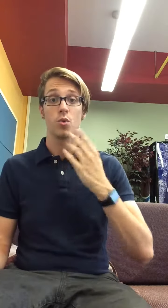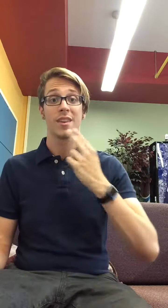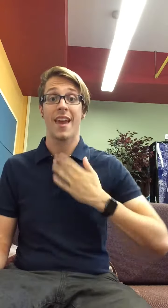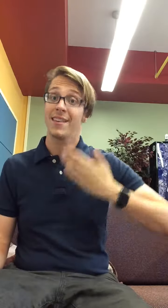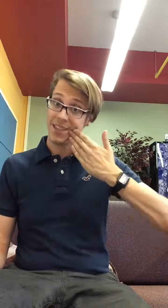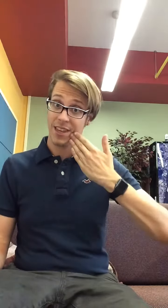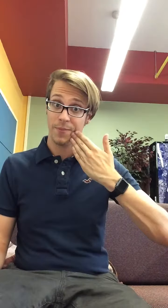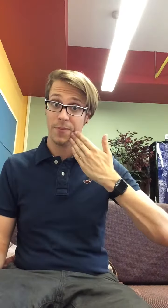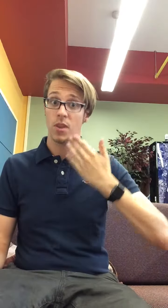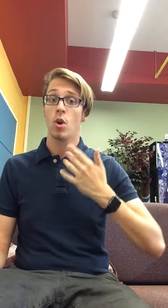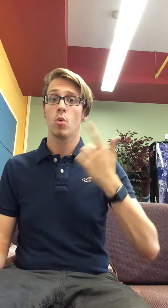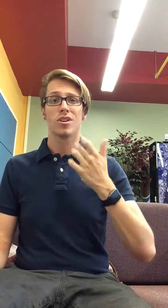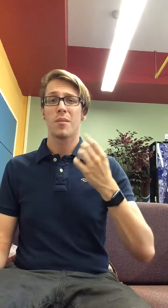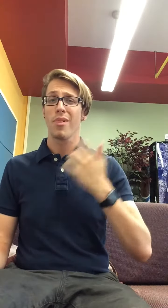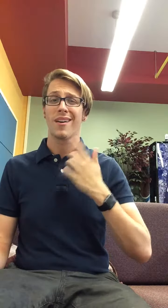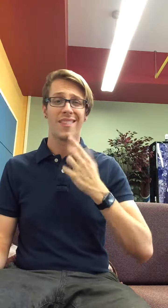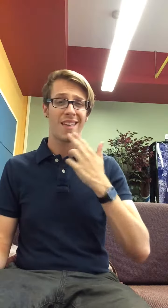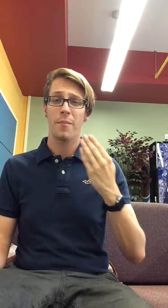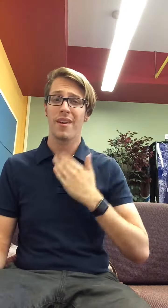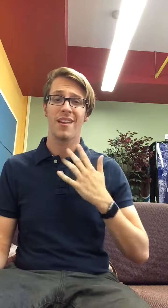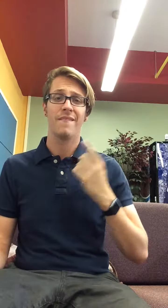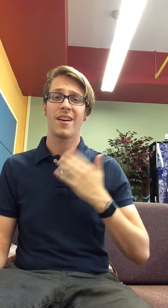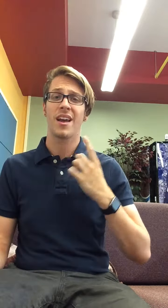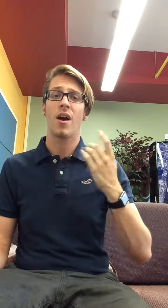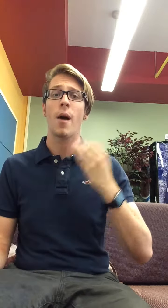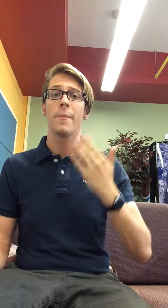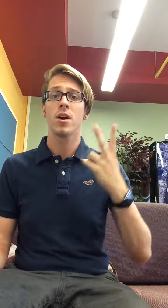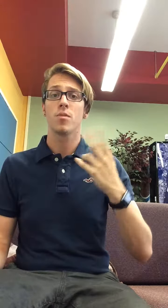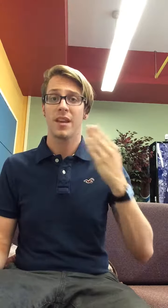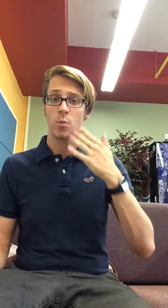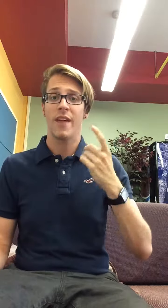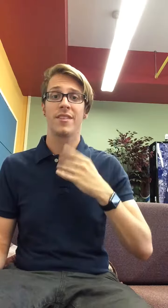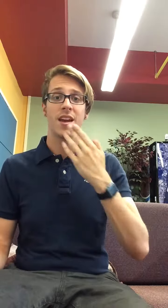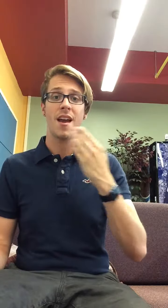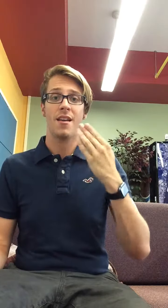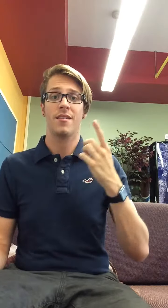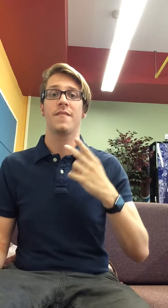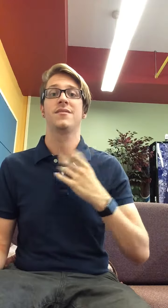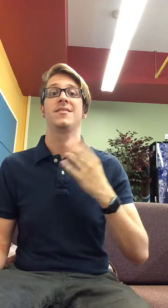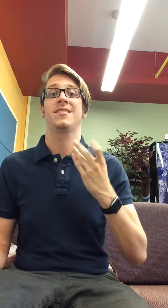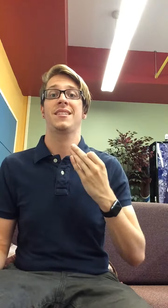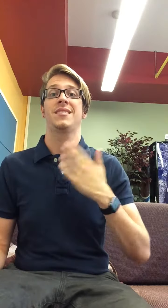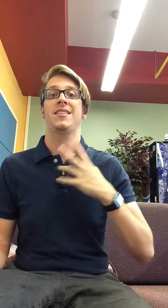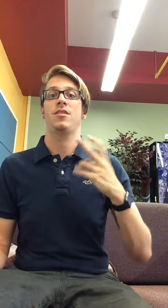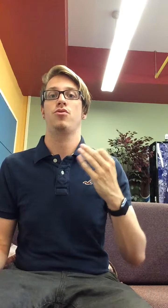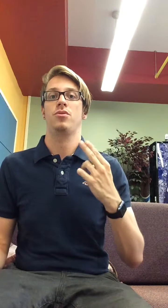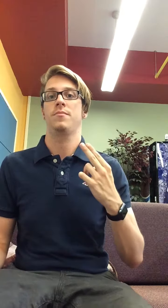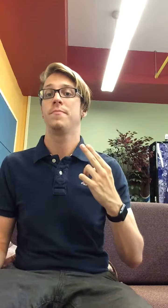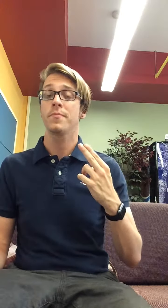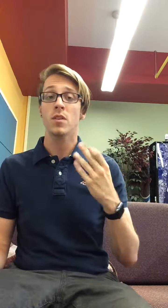We're just going to plug these things in, and we're going to find out how much money we have at the end of 6 years. So the amount equals our principal of